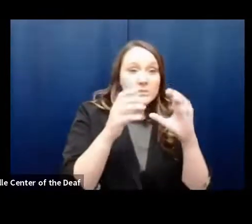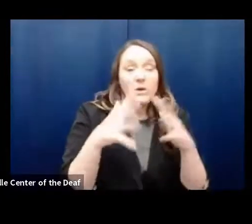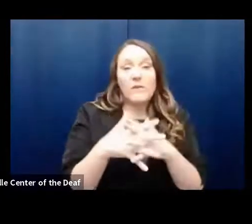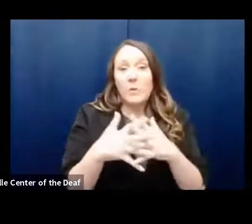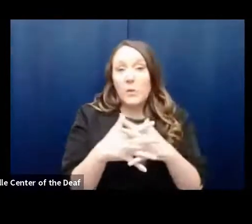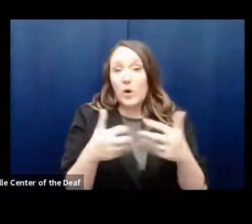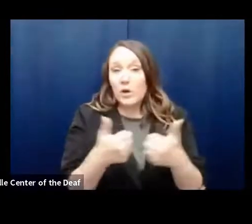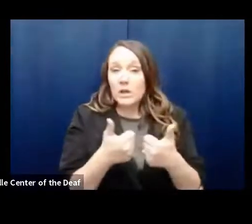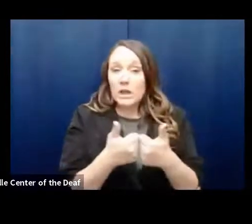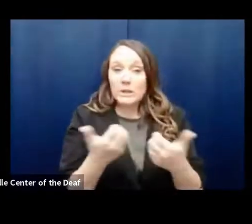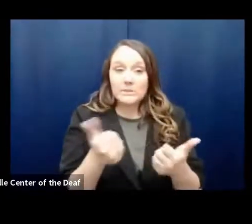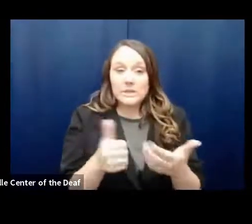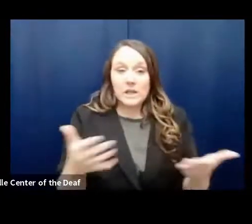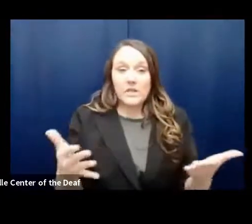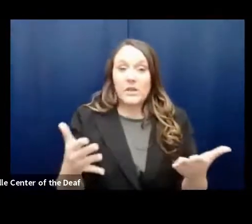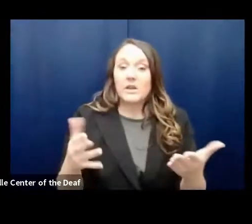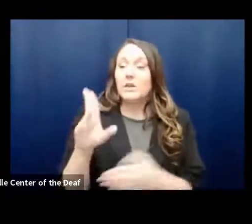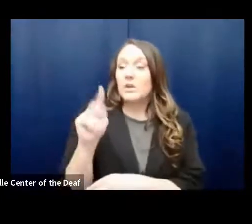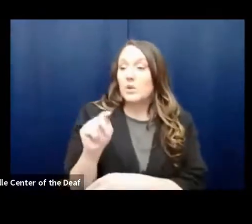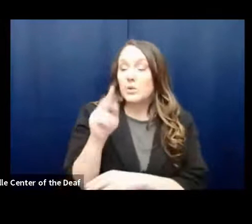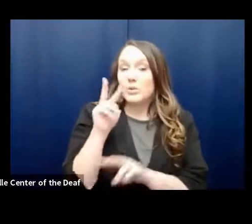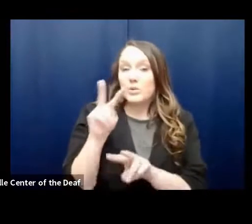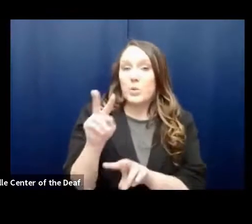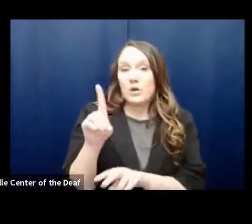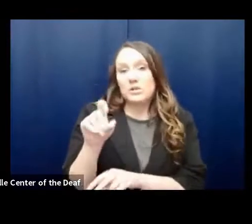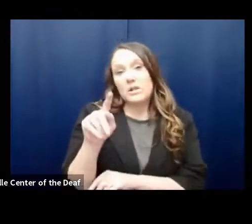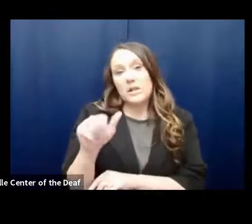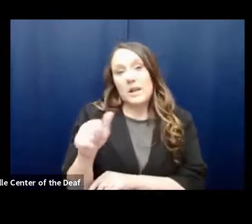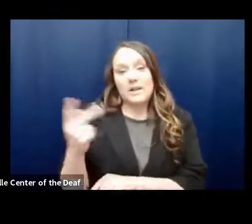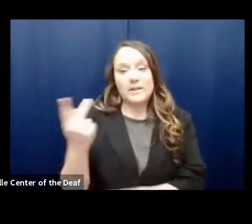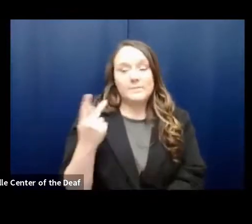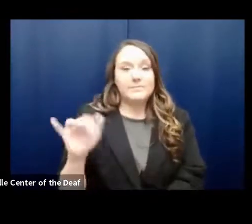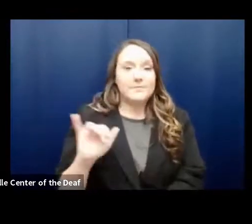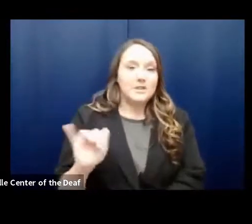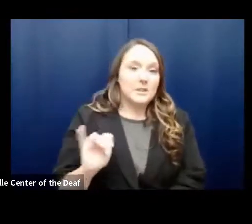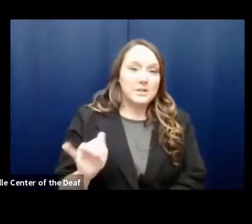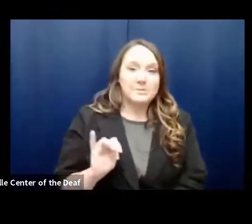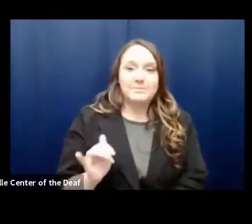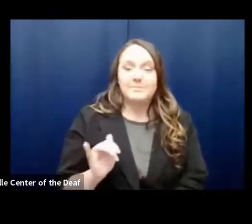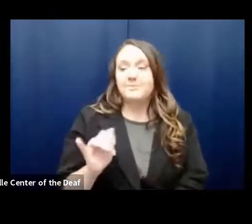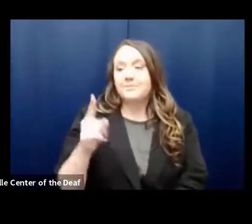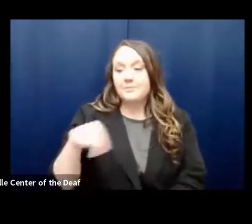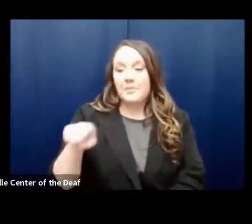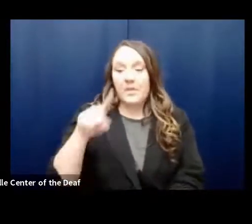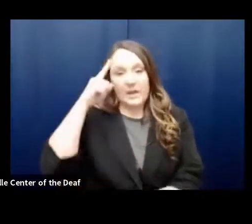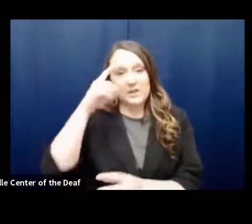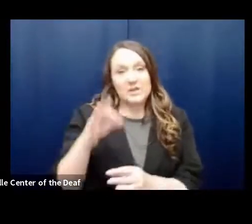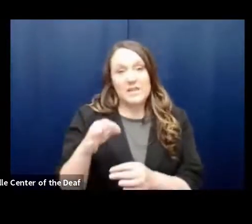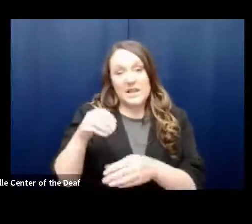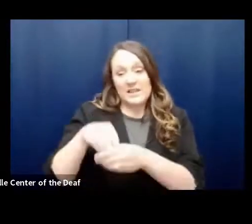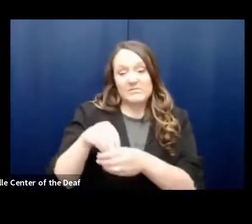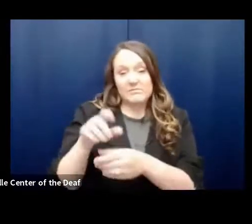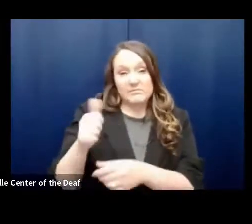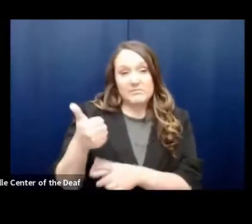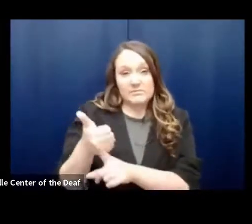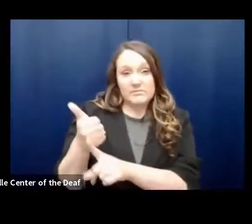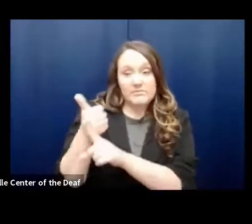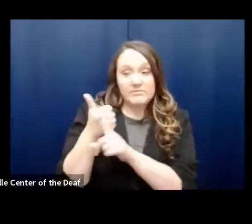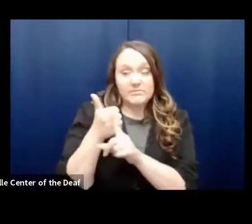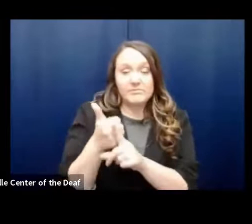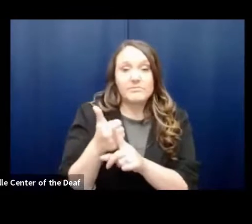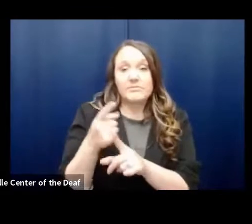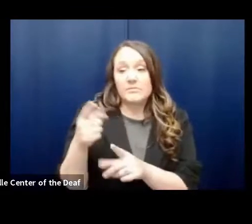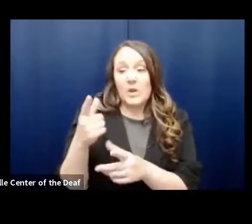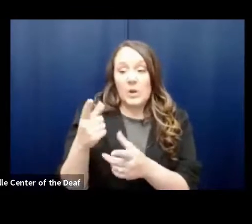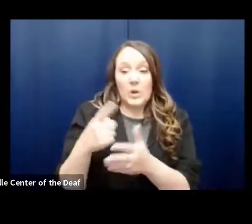games? UT is watching the data just like we are, and making decisions internally on what they can do. And as